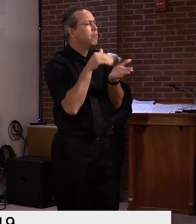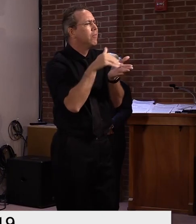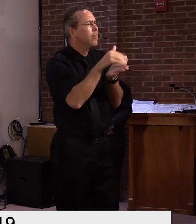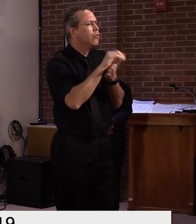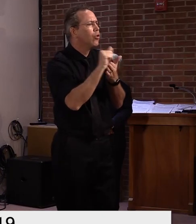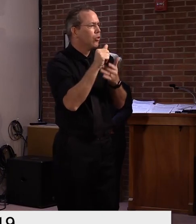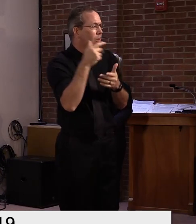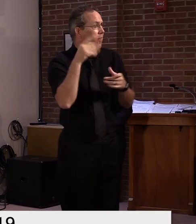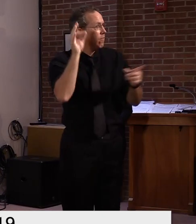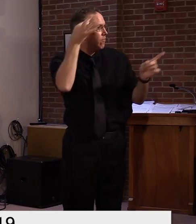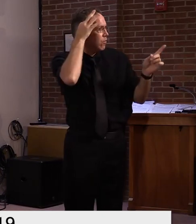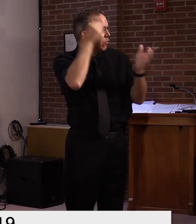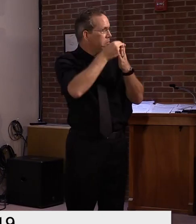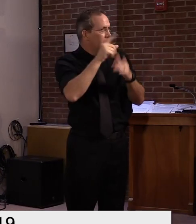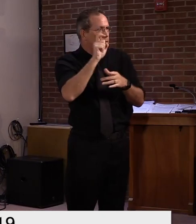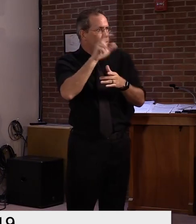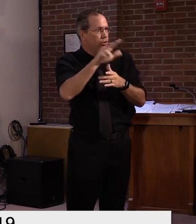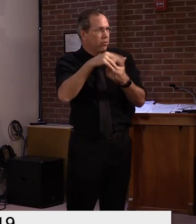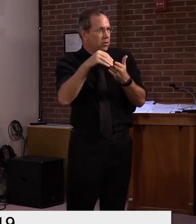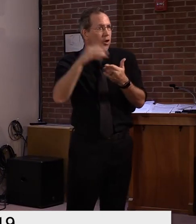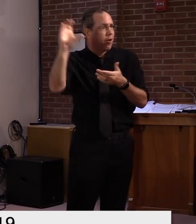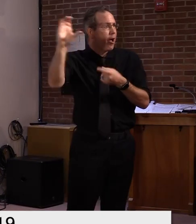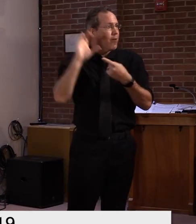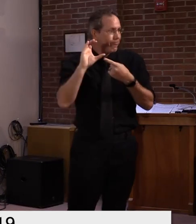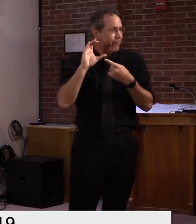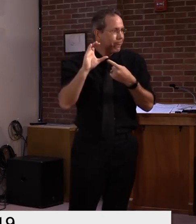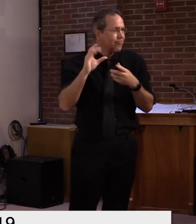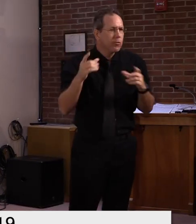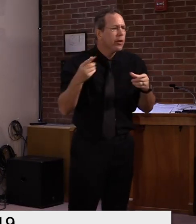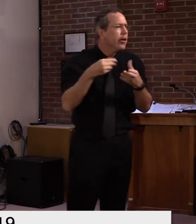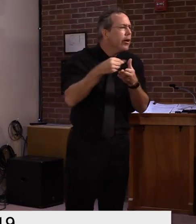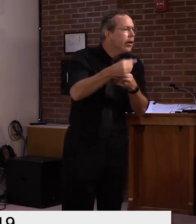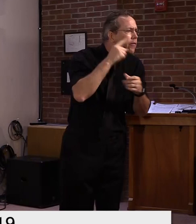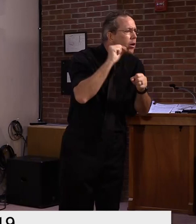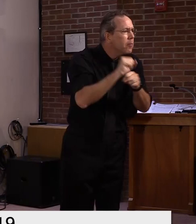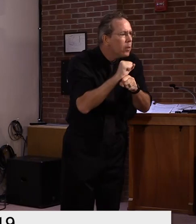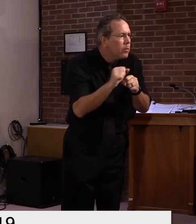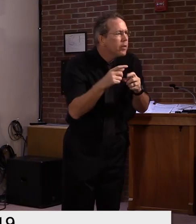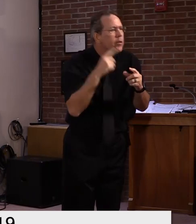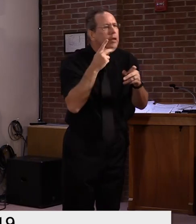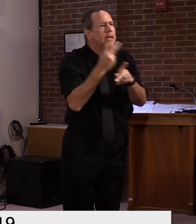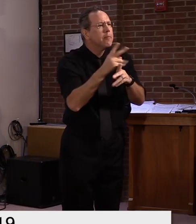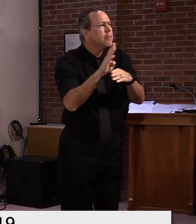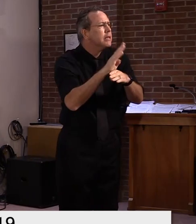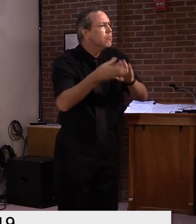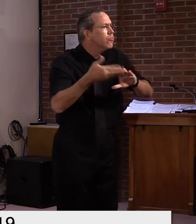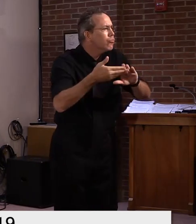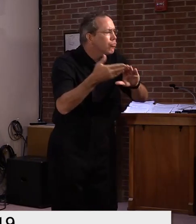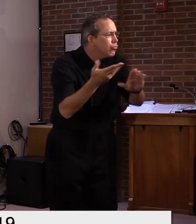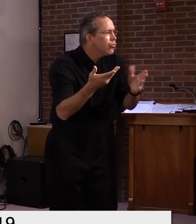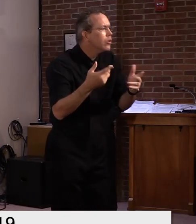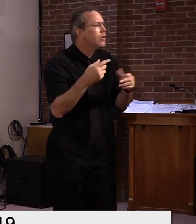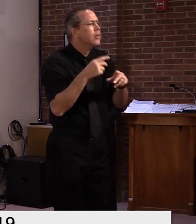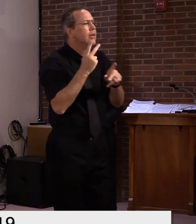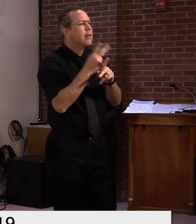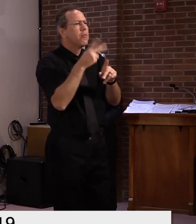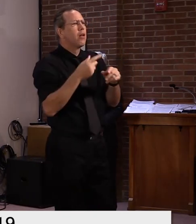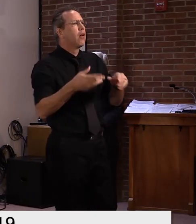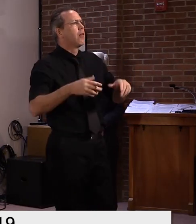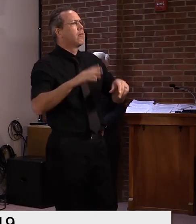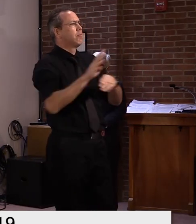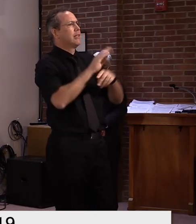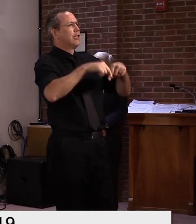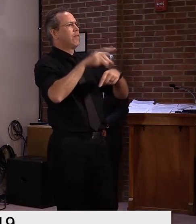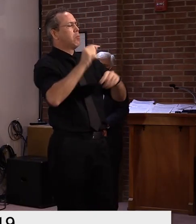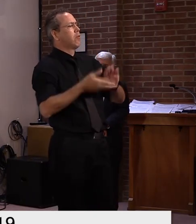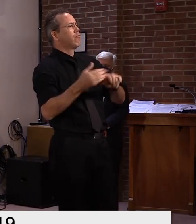save businesses and jobs and continue our economic recovery efforts. Secretary Curley is going to go into more